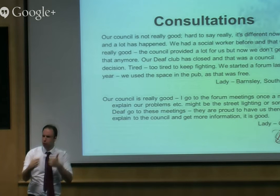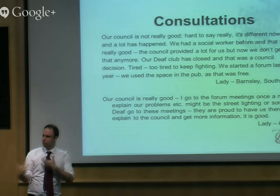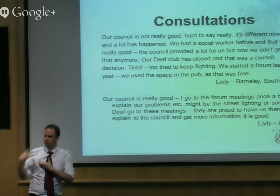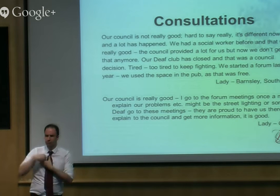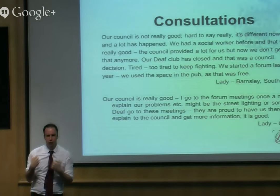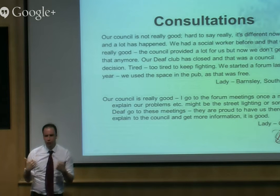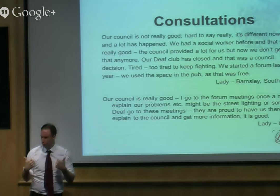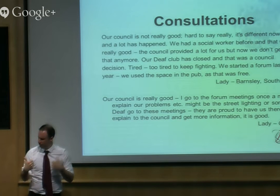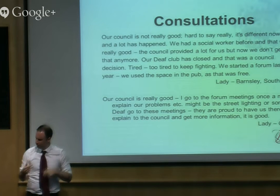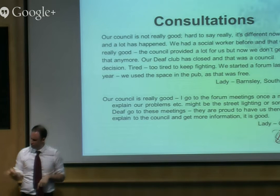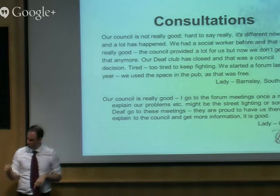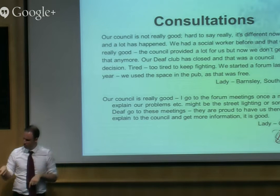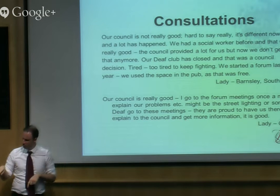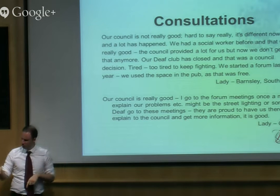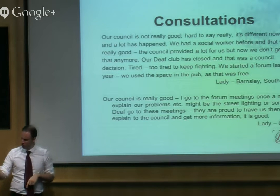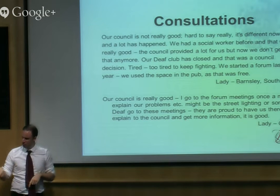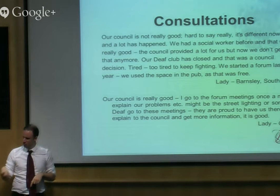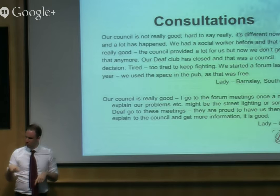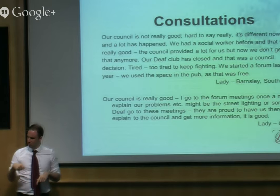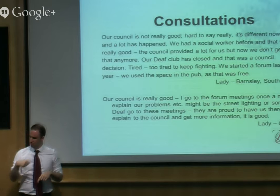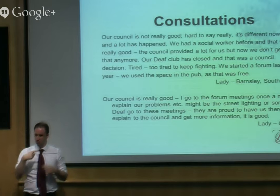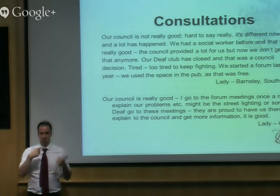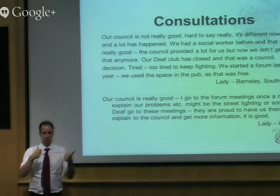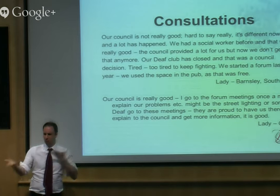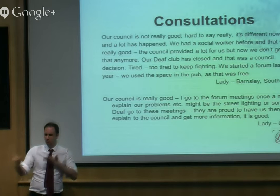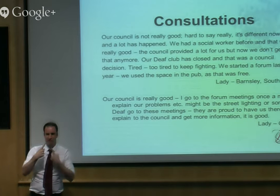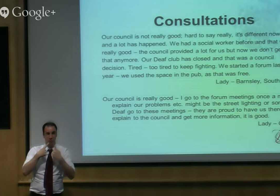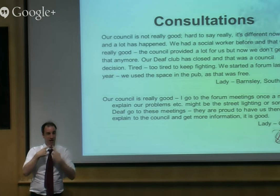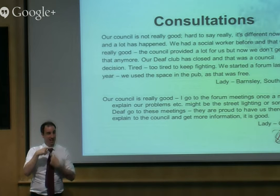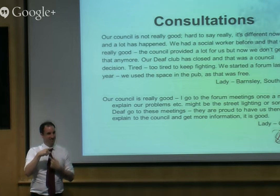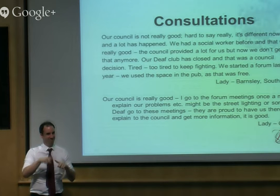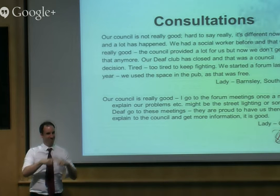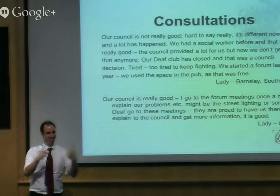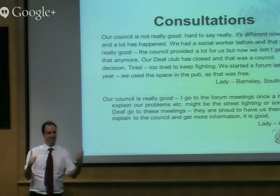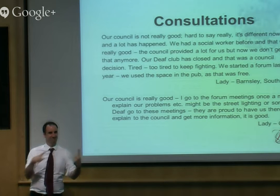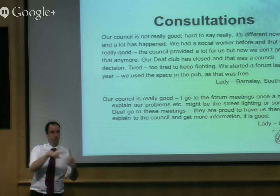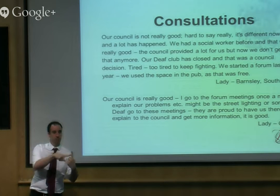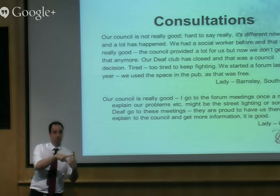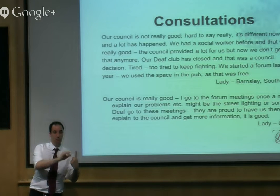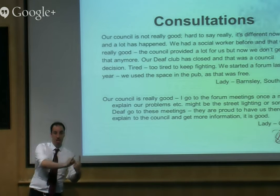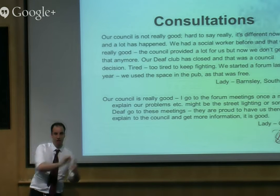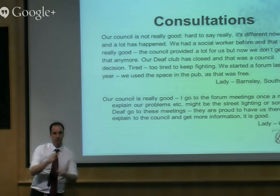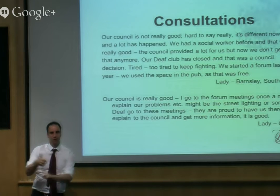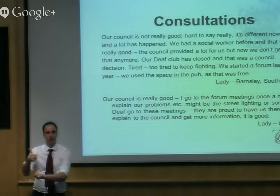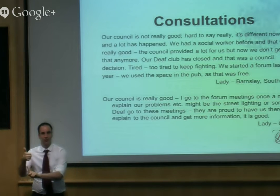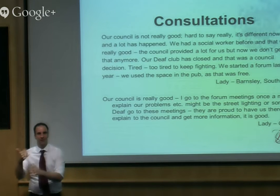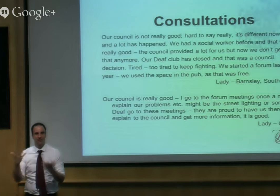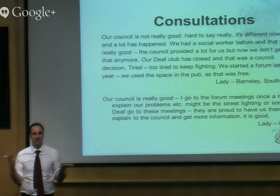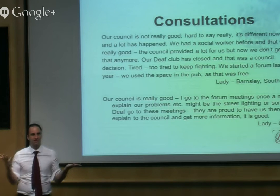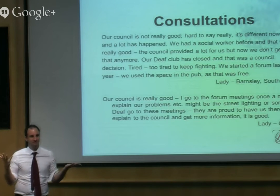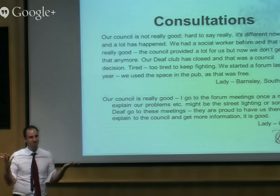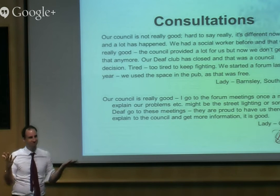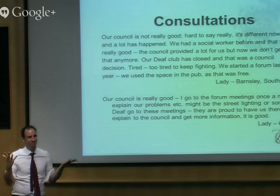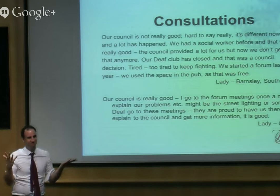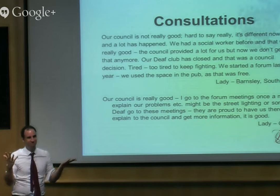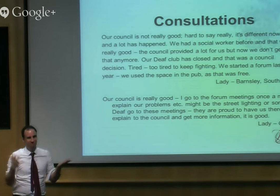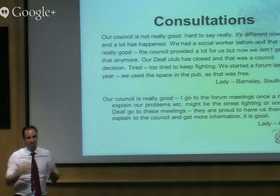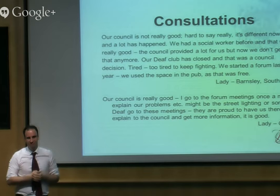very proud, they are very pleased to have the views of deaf people within Gloucester feeding back to how they can improve council